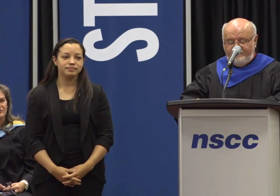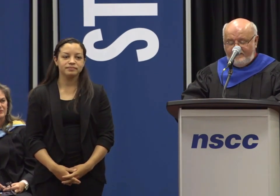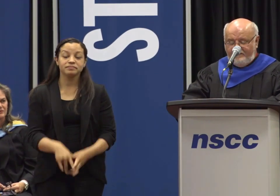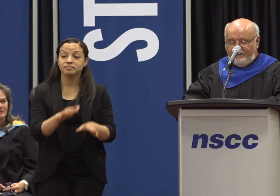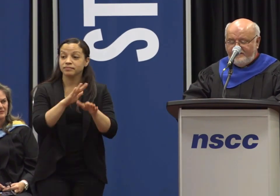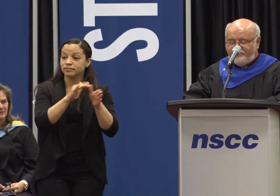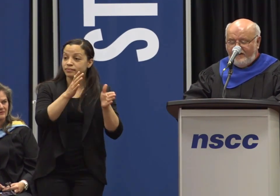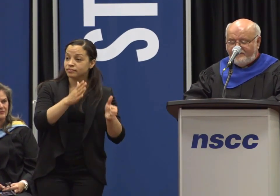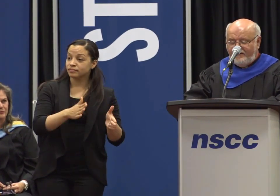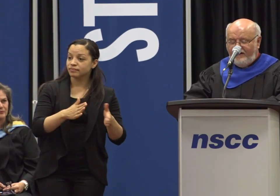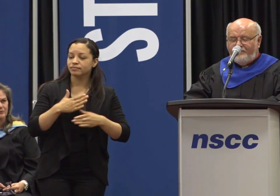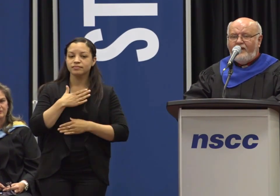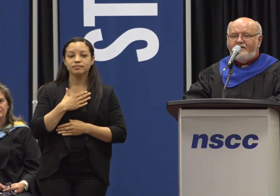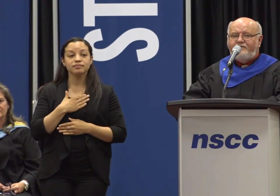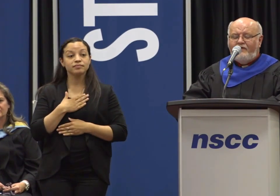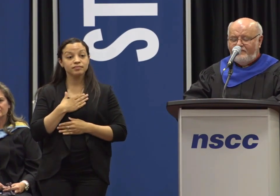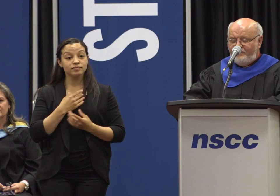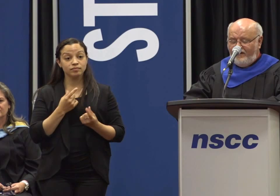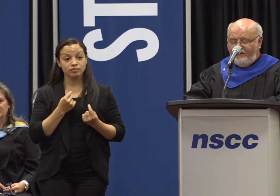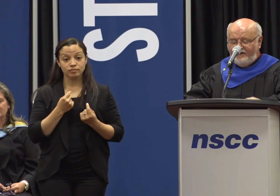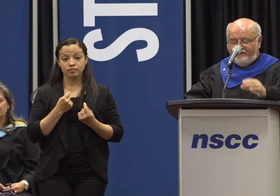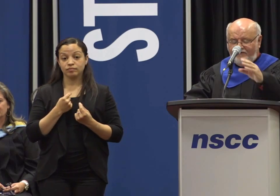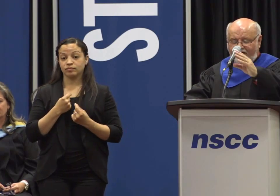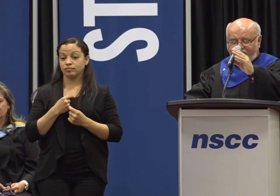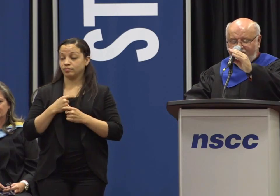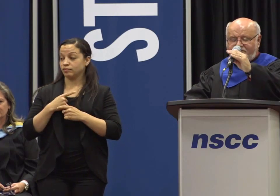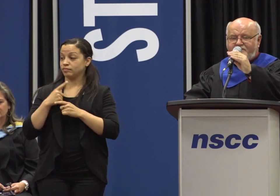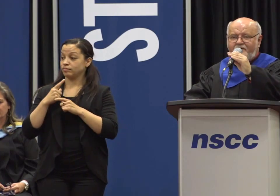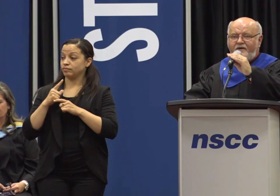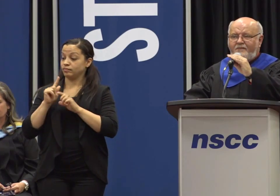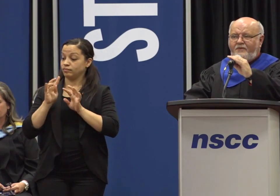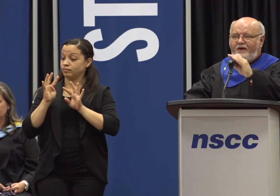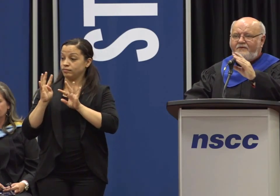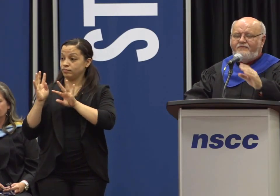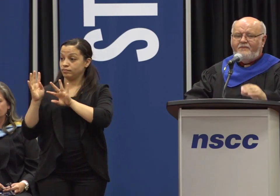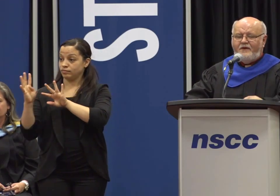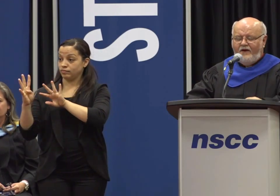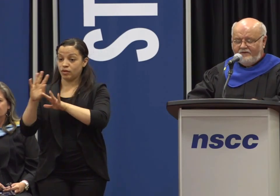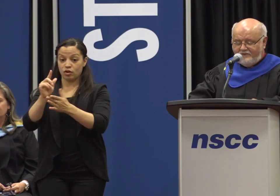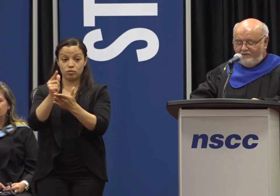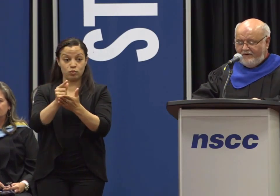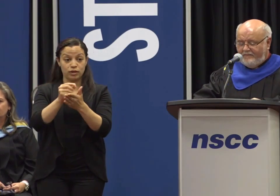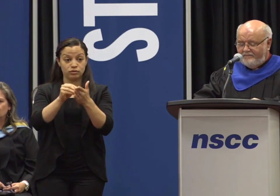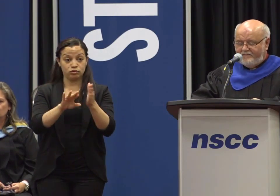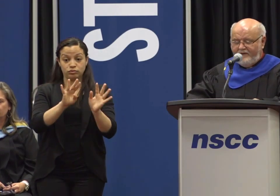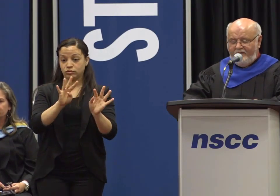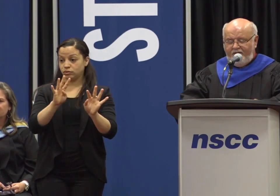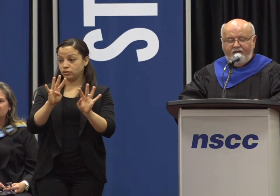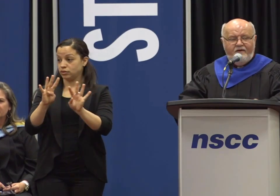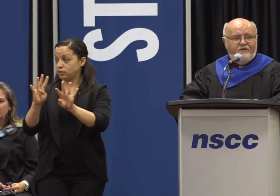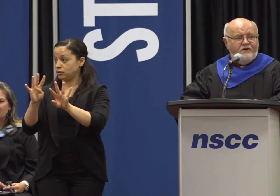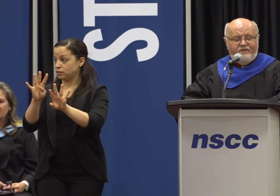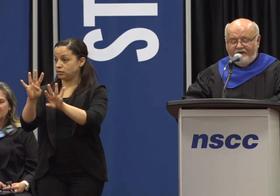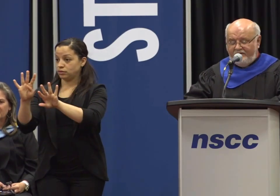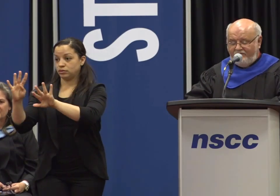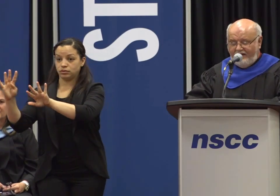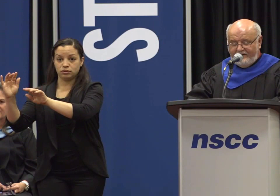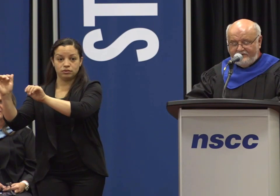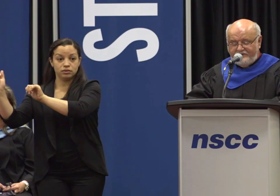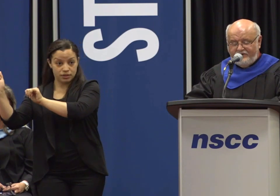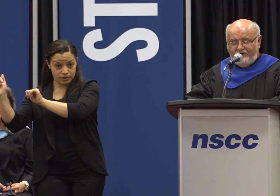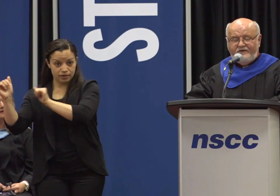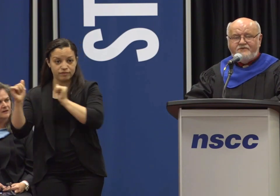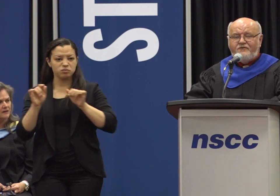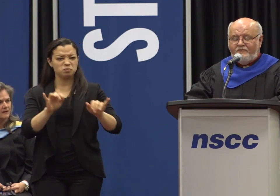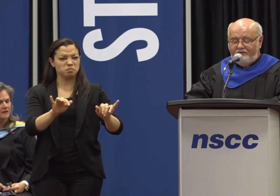Guests, please wait till our platform party and graduates parade from the auditorium. You are then